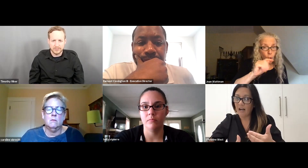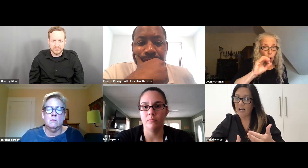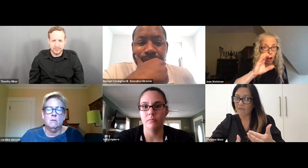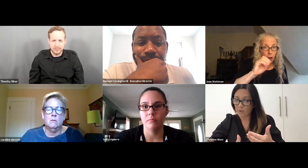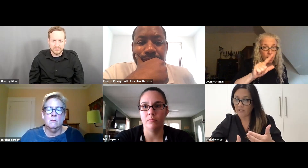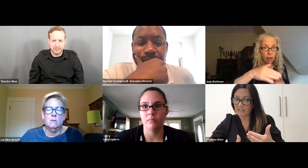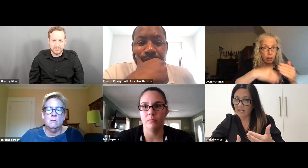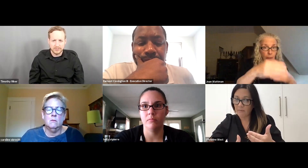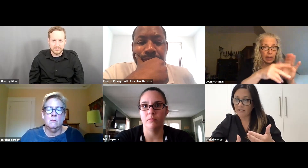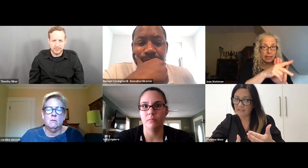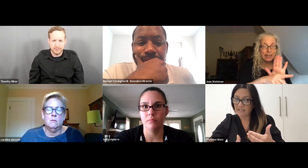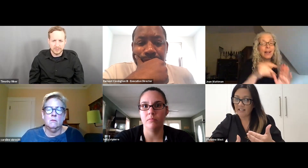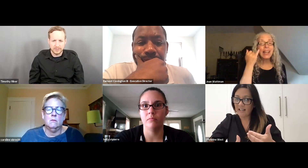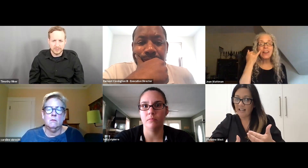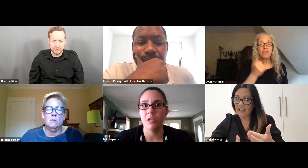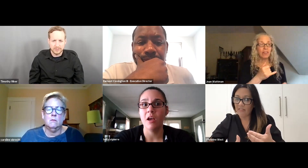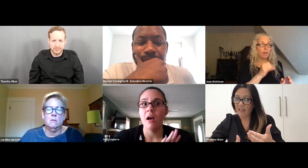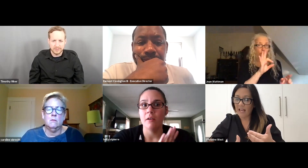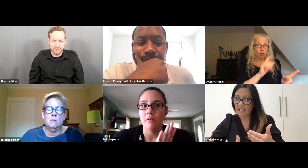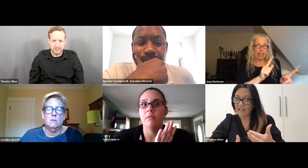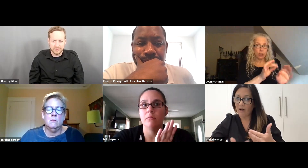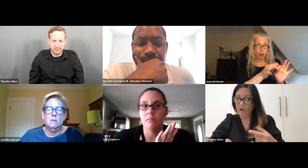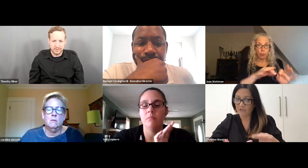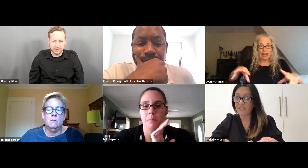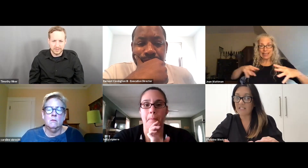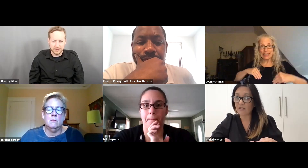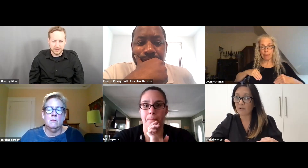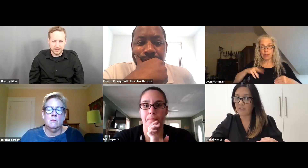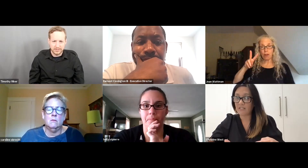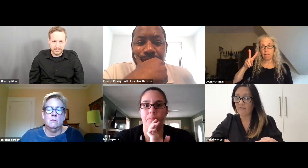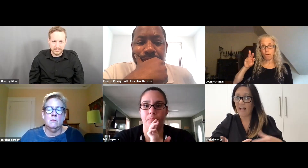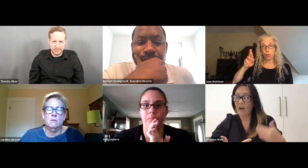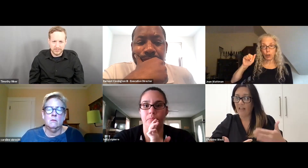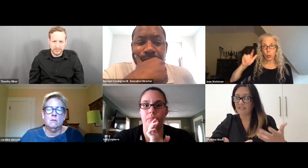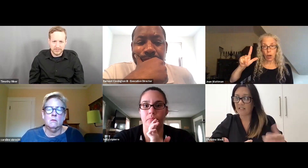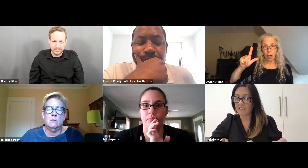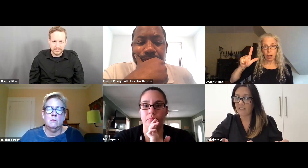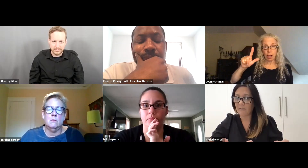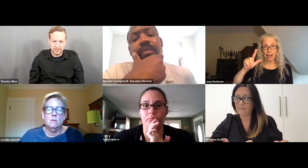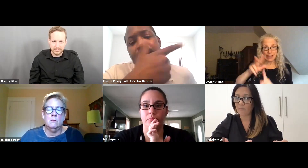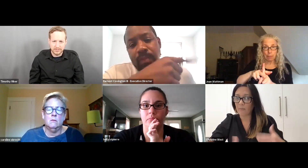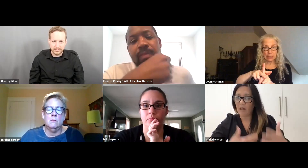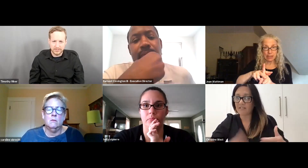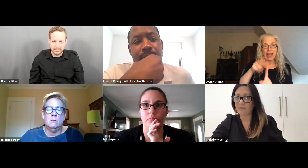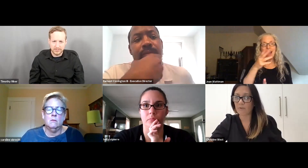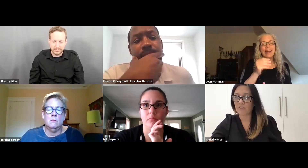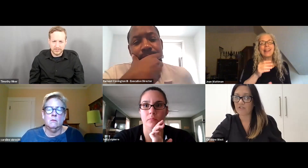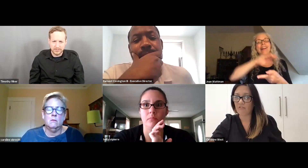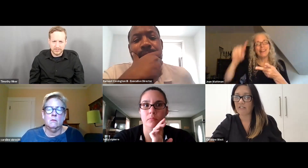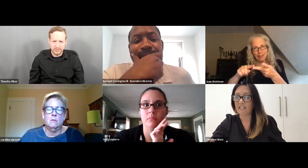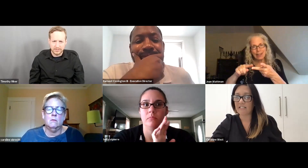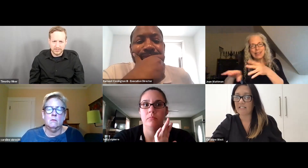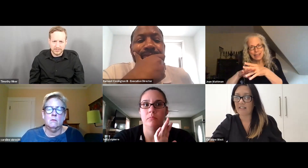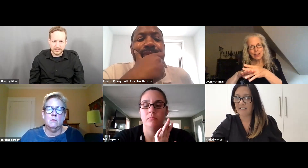accepting virtual assignments. And then also the tier 2 stuff and how that's gonna, what the policies and procedures